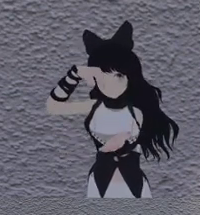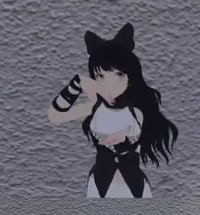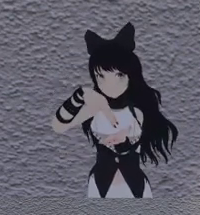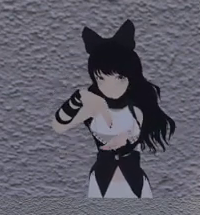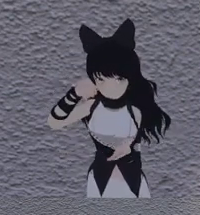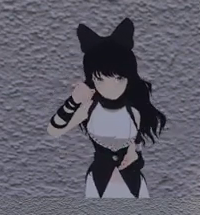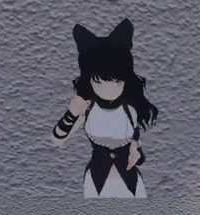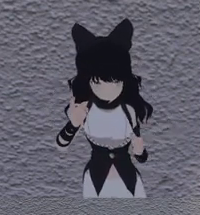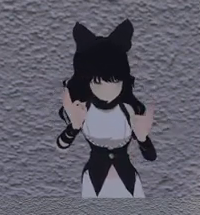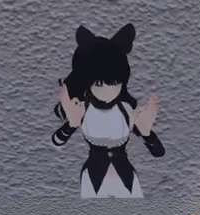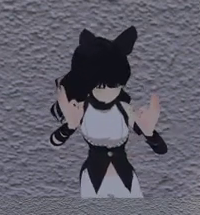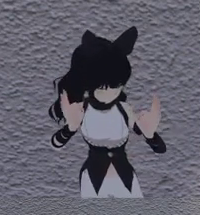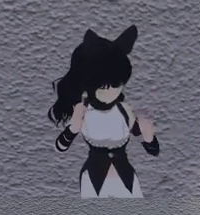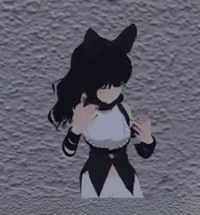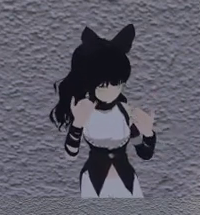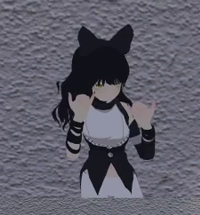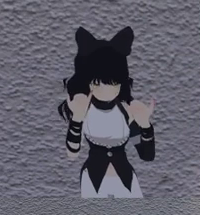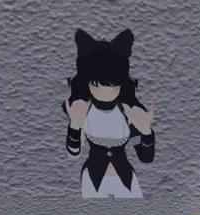Good. Jump.